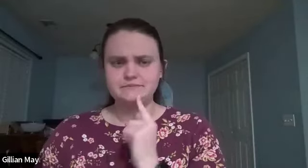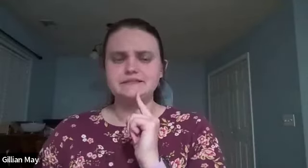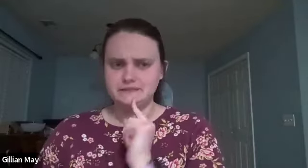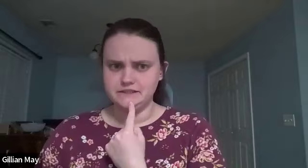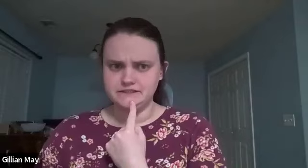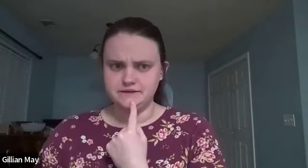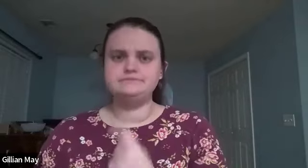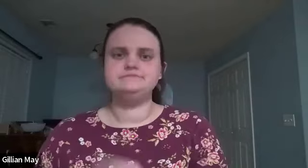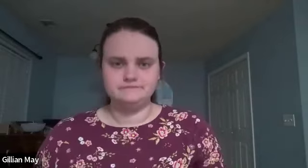being serious now.